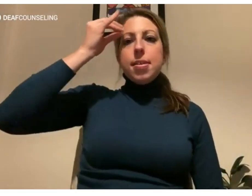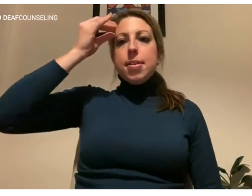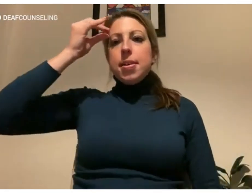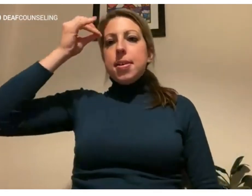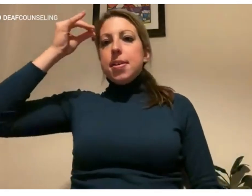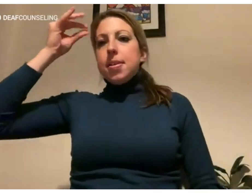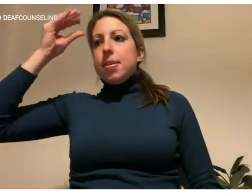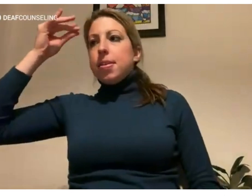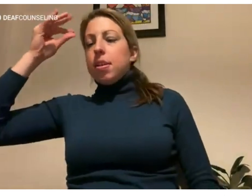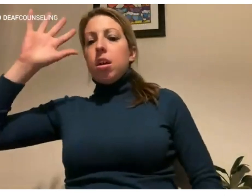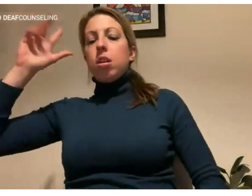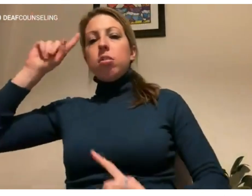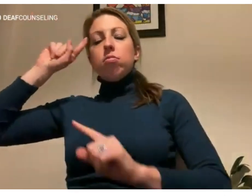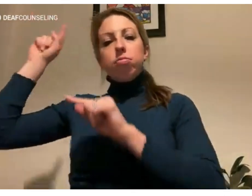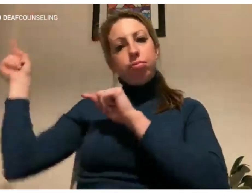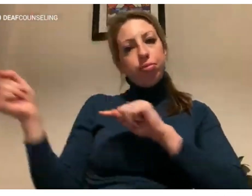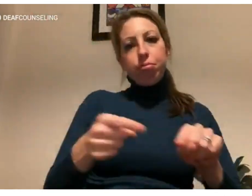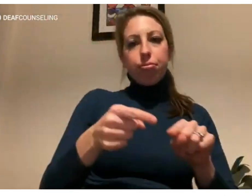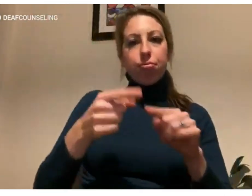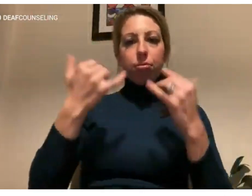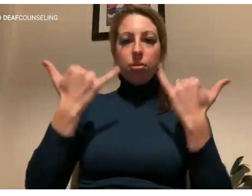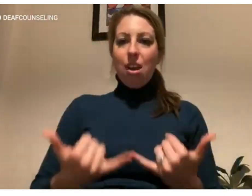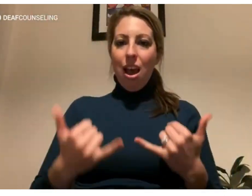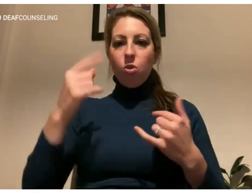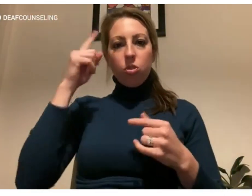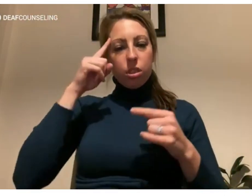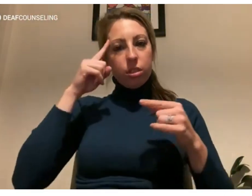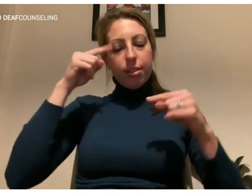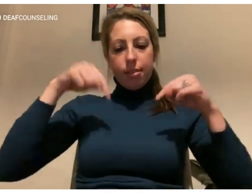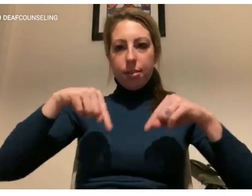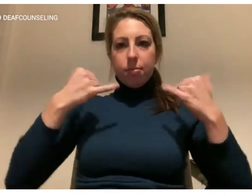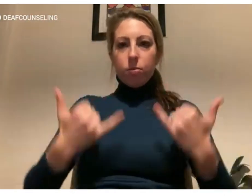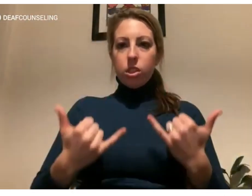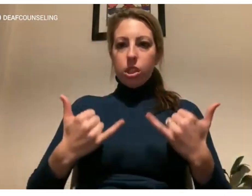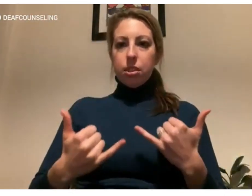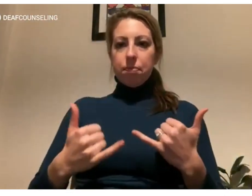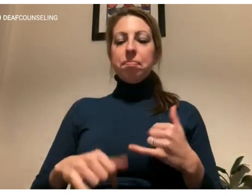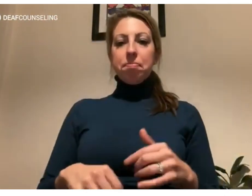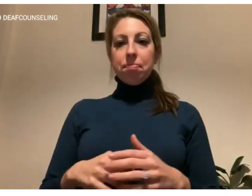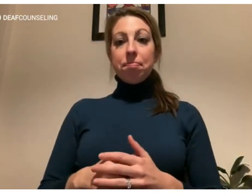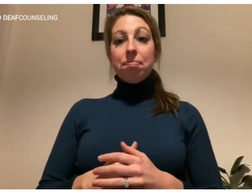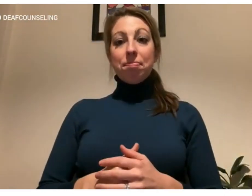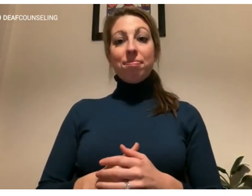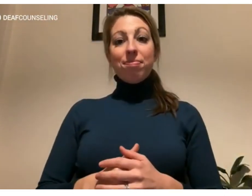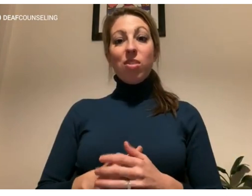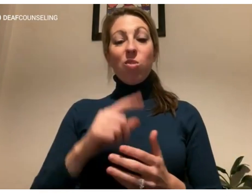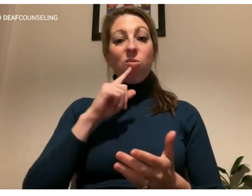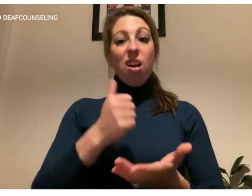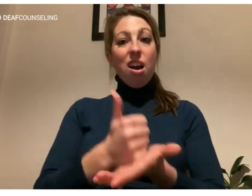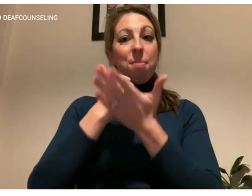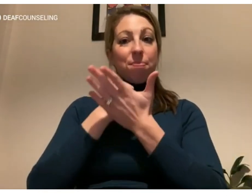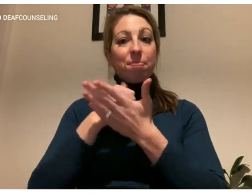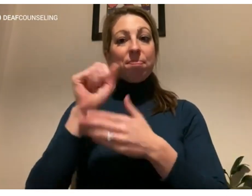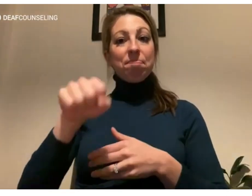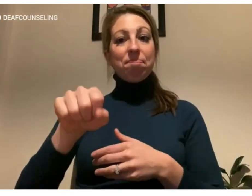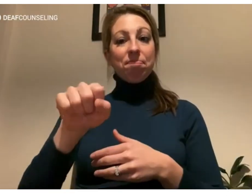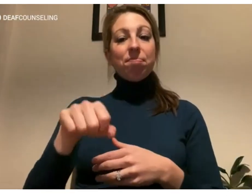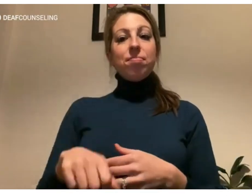my mindset and bringing it back into focus. Like bringing it back into focus to the present